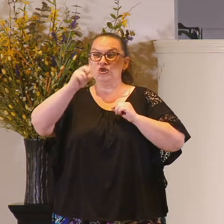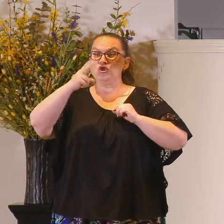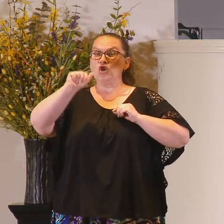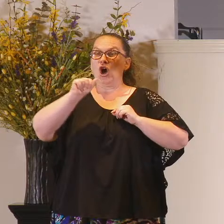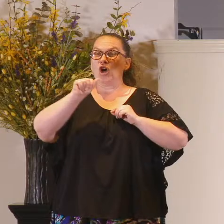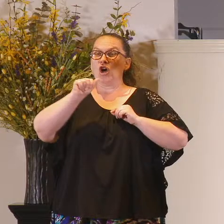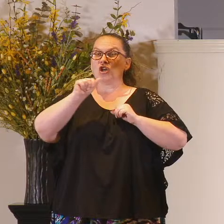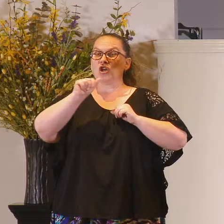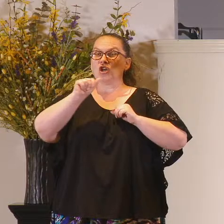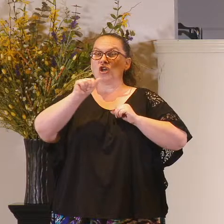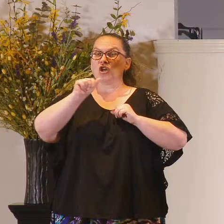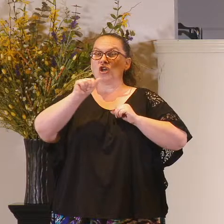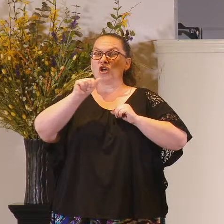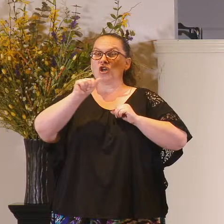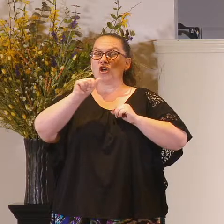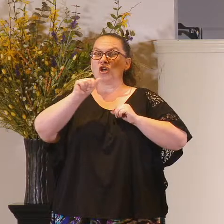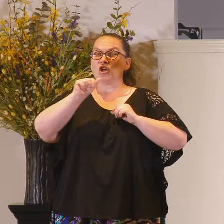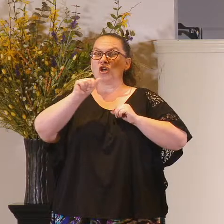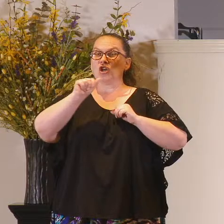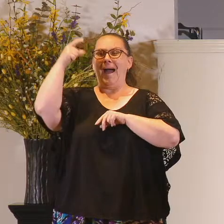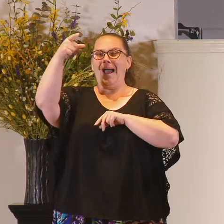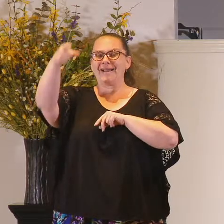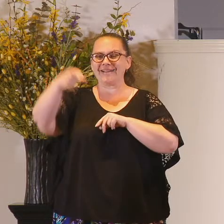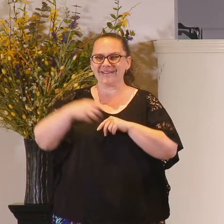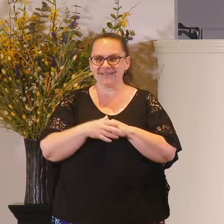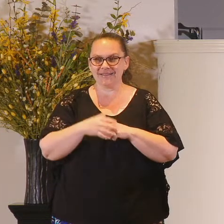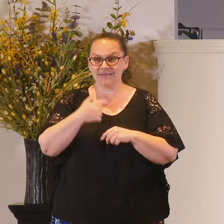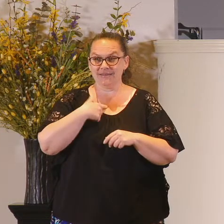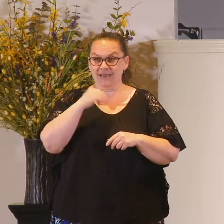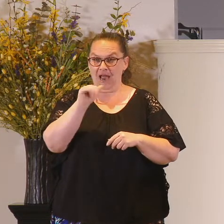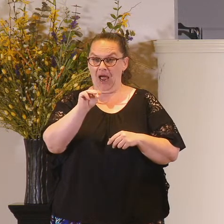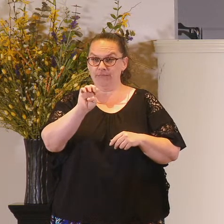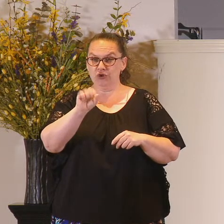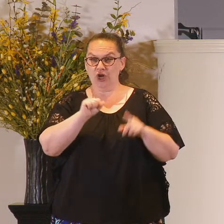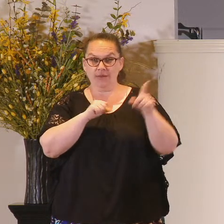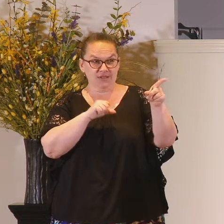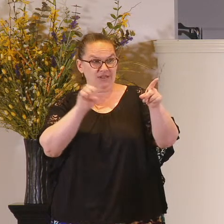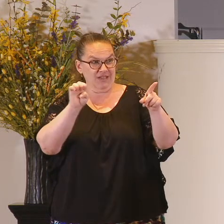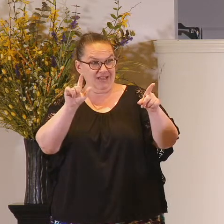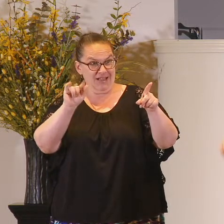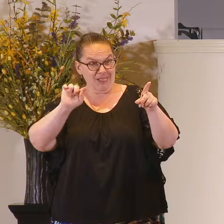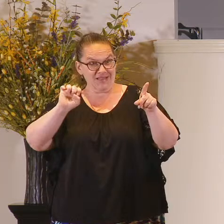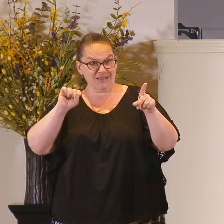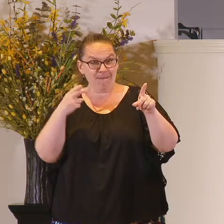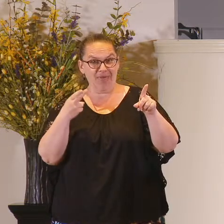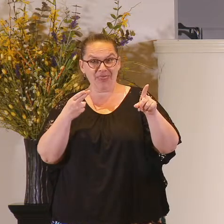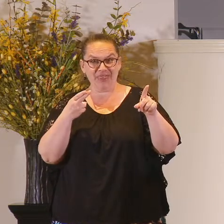Joshua's back in the back. I'm James. There's Elizabeth.